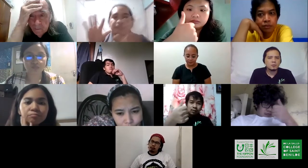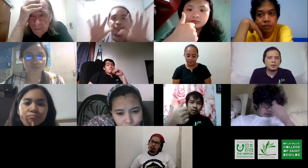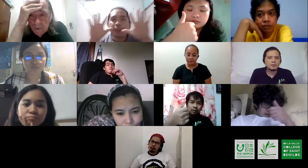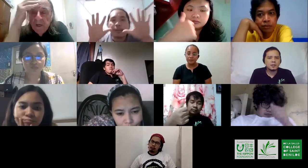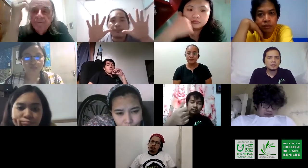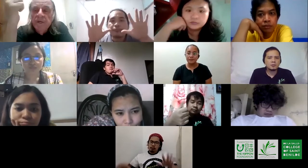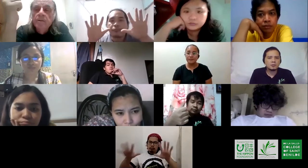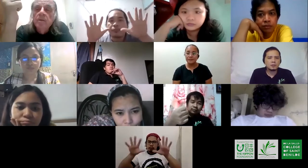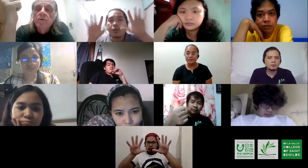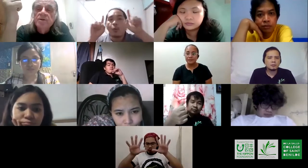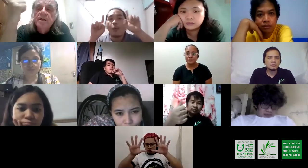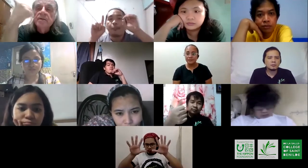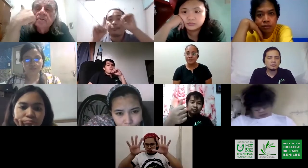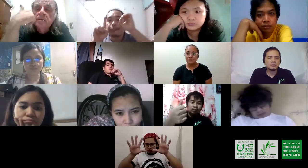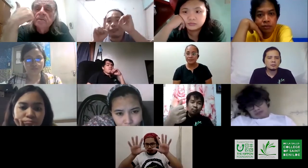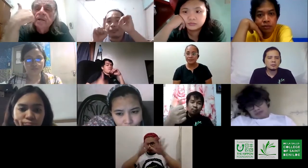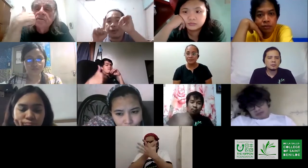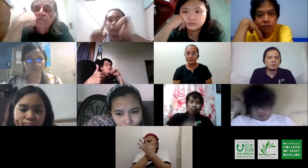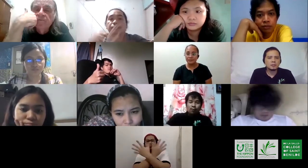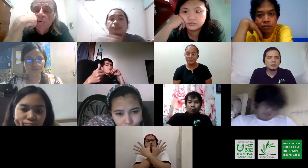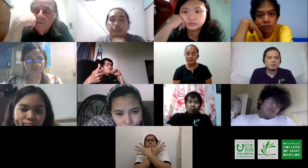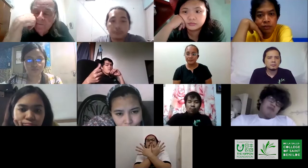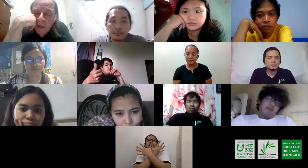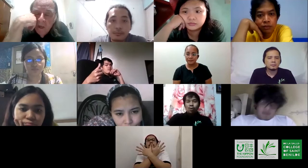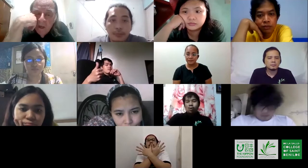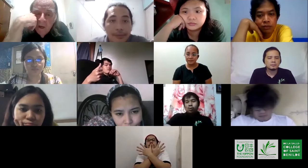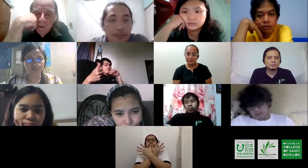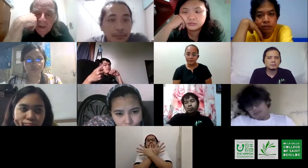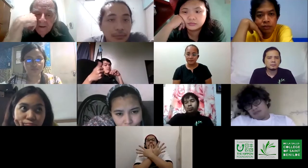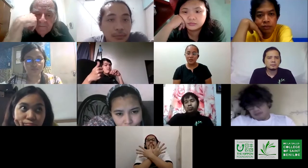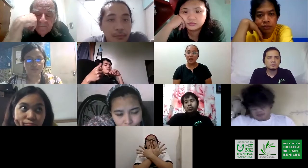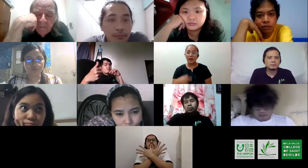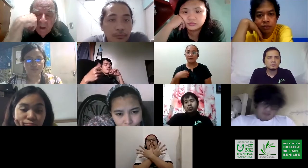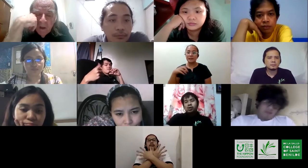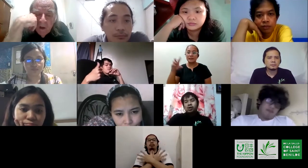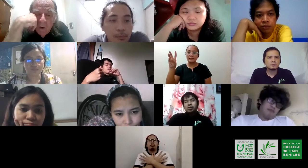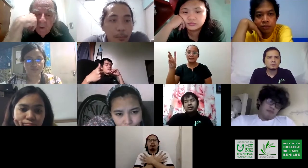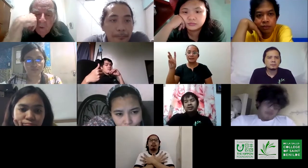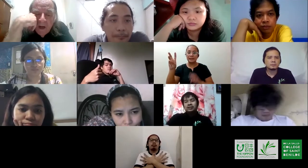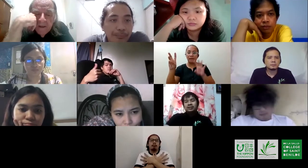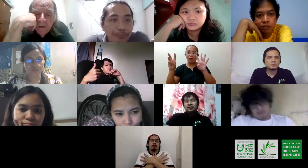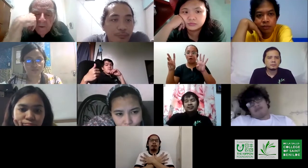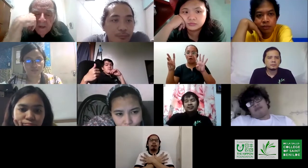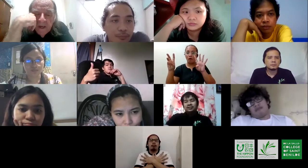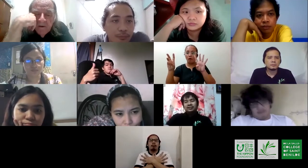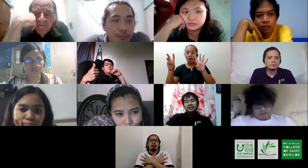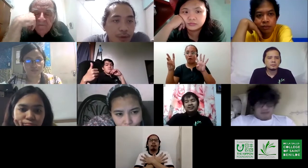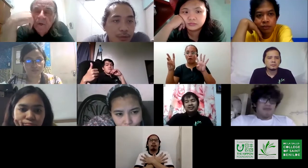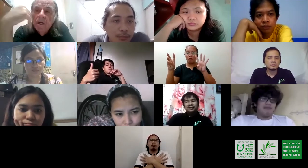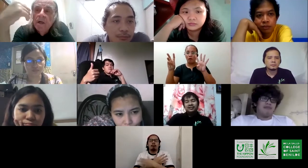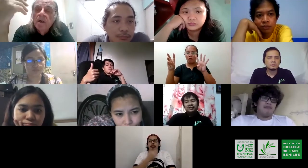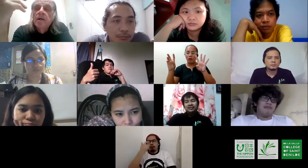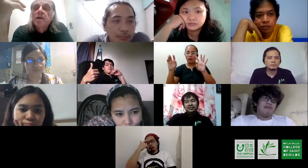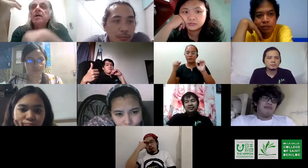So we have 10 We in have total. 10 total. 6 and 4. Okay. Why don't we